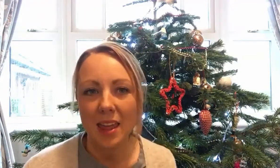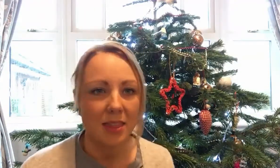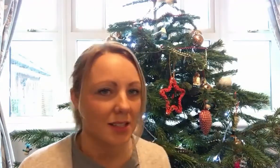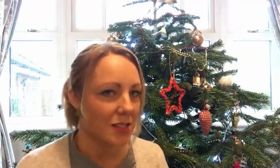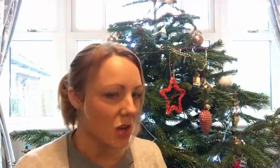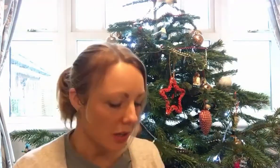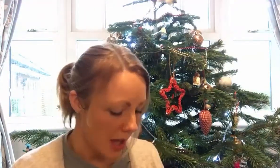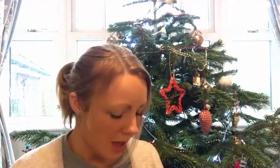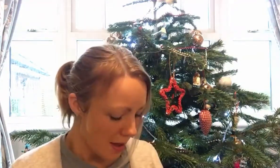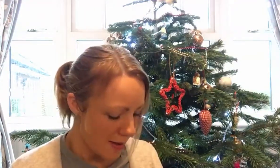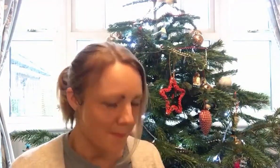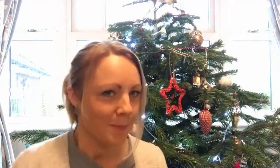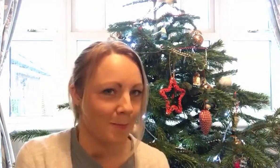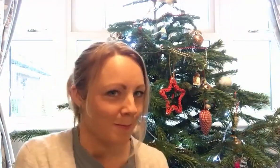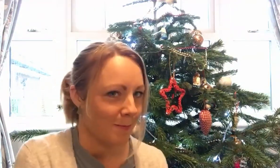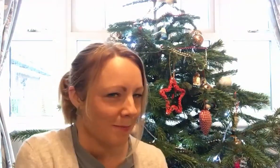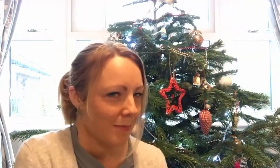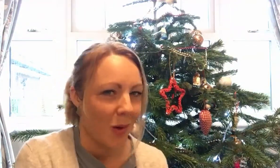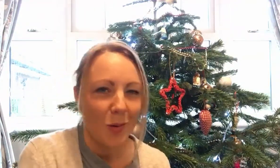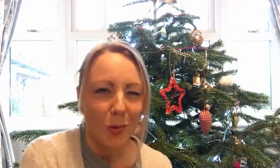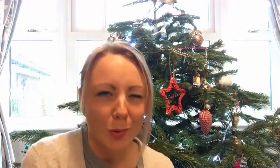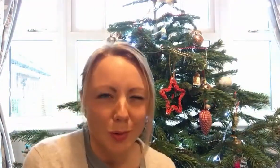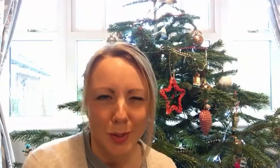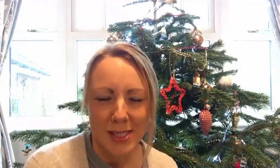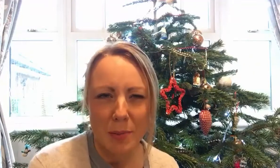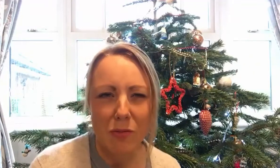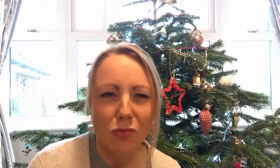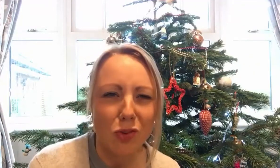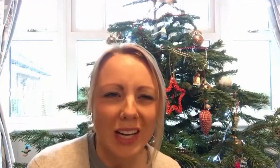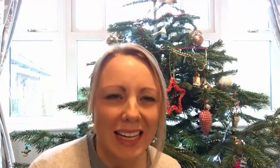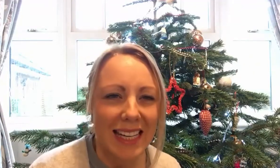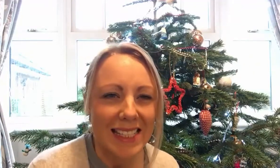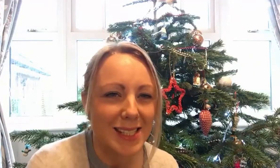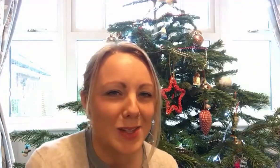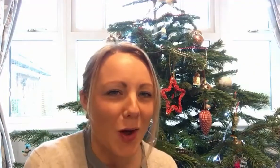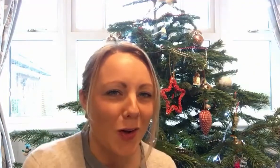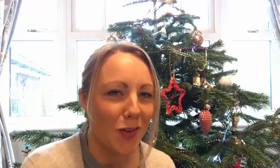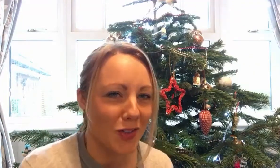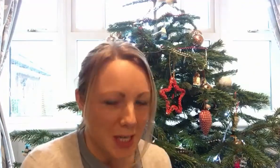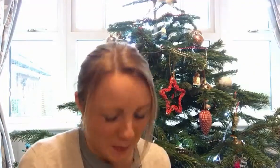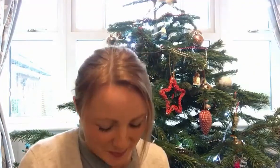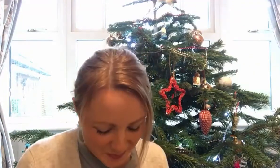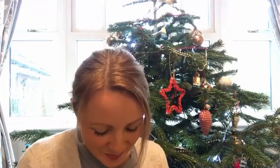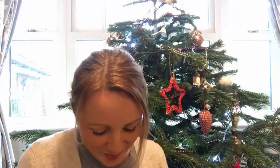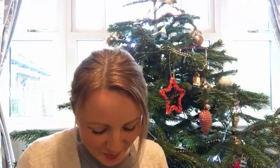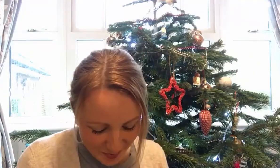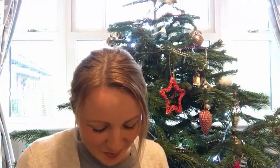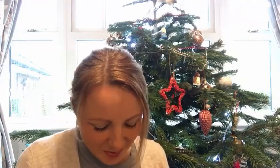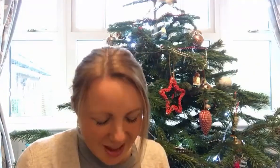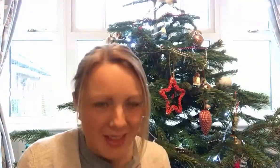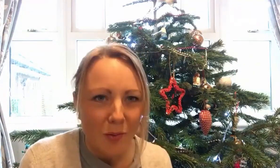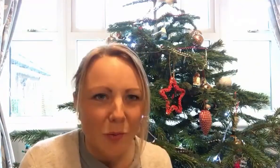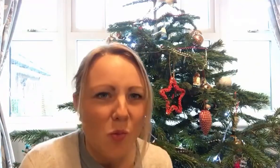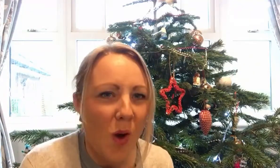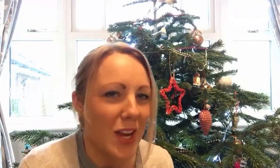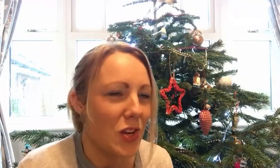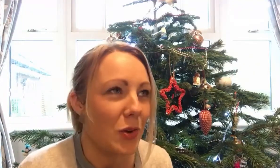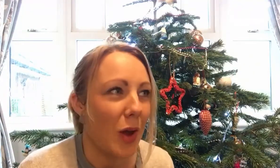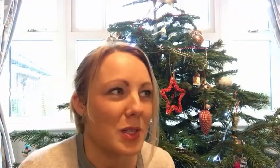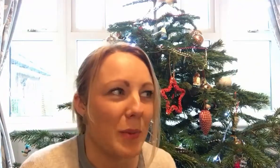the stocking? Oh, something really soft. I think when you go to bed